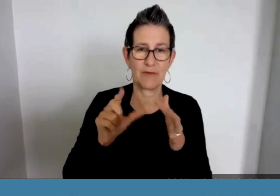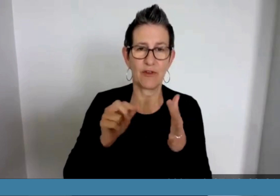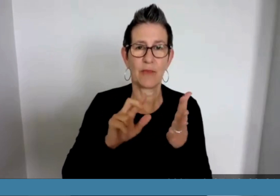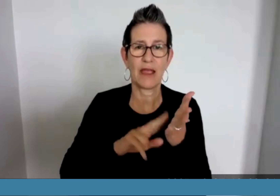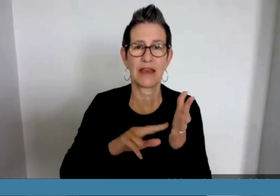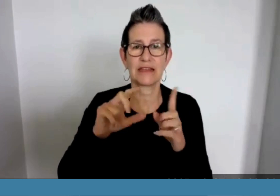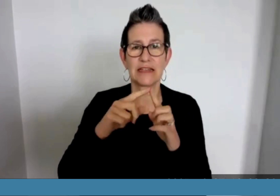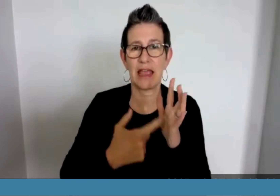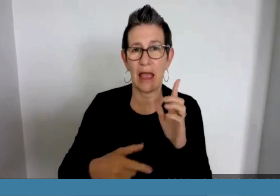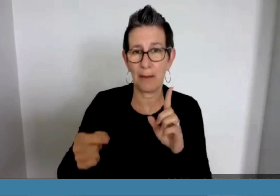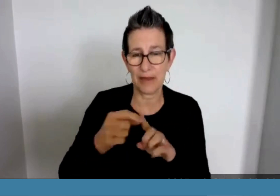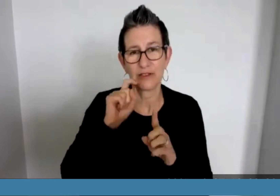help.